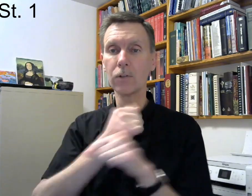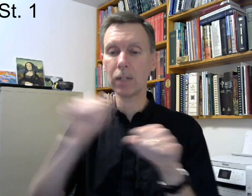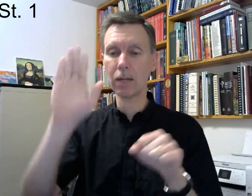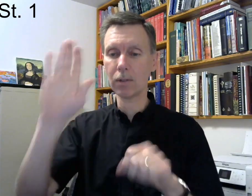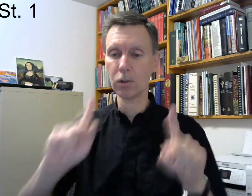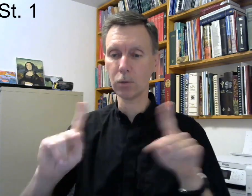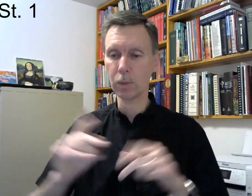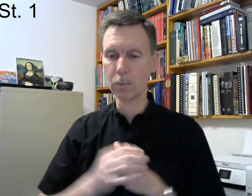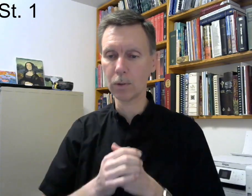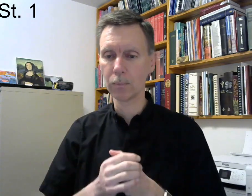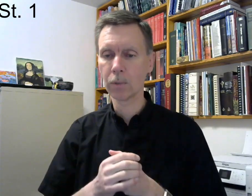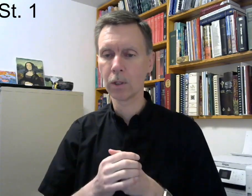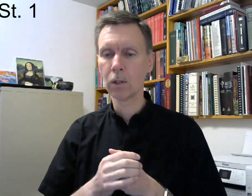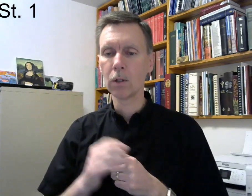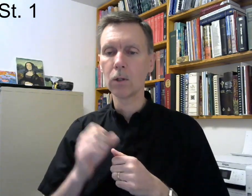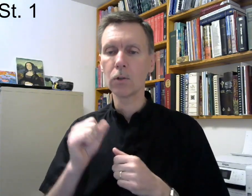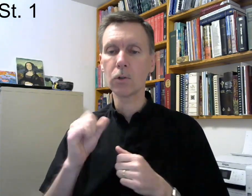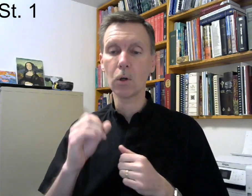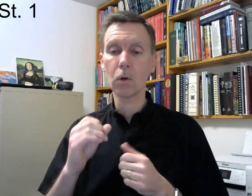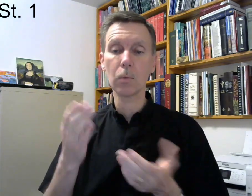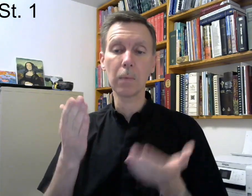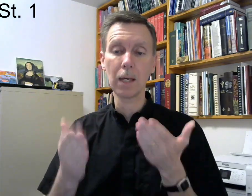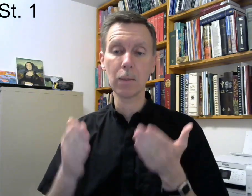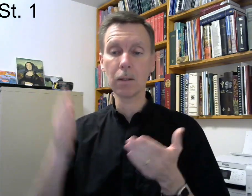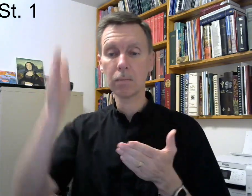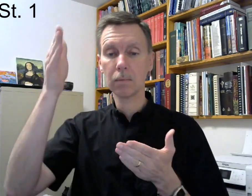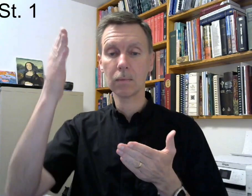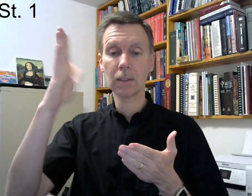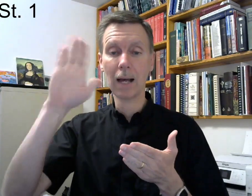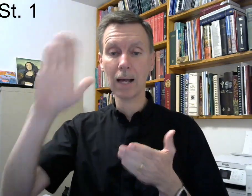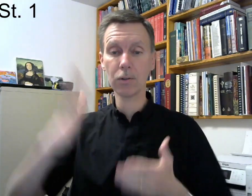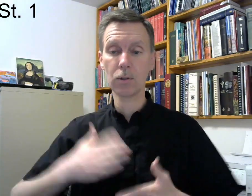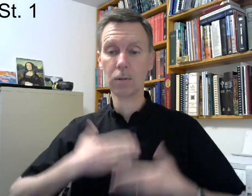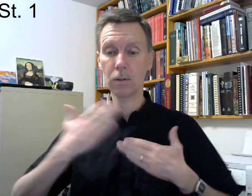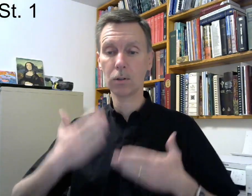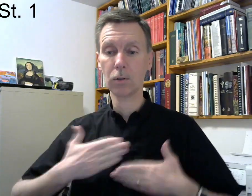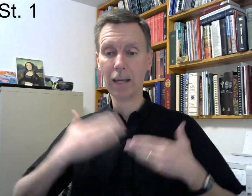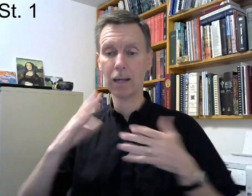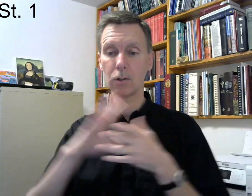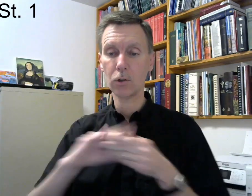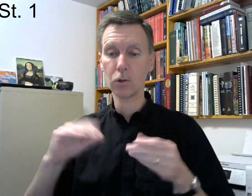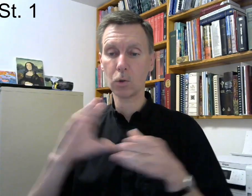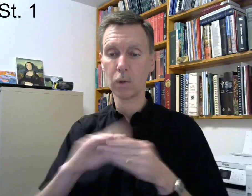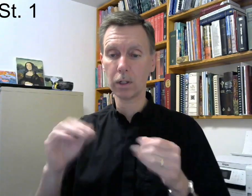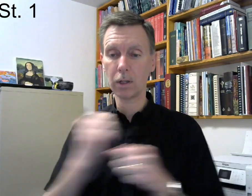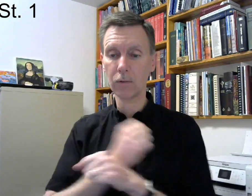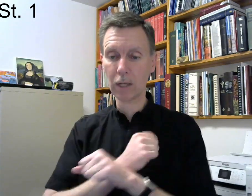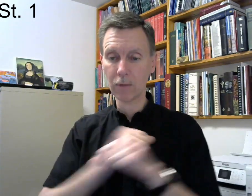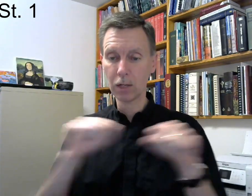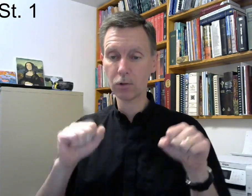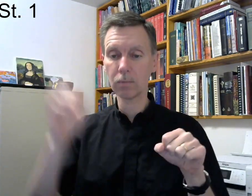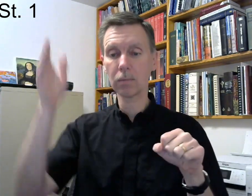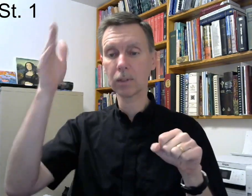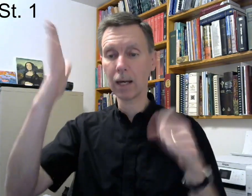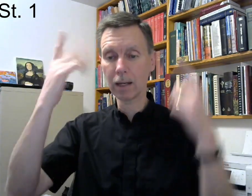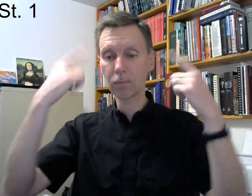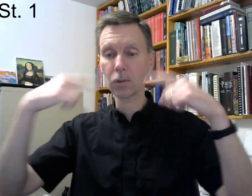saving his people. So maybe God's glad story of salvation, God